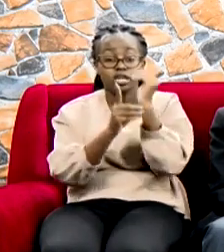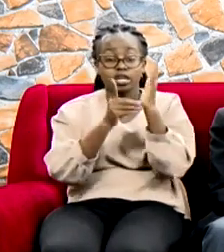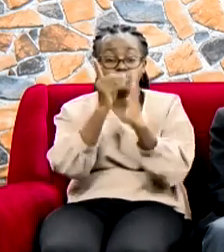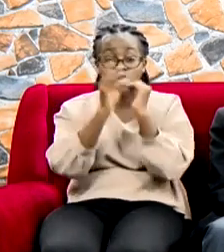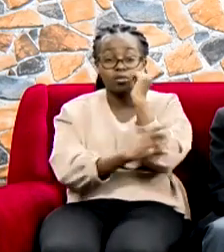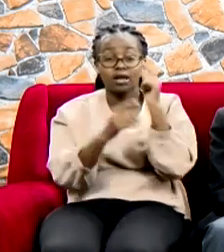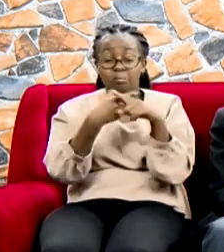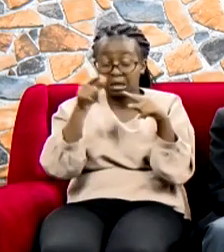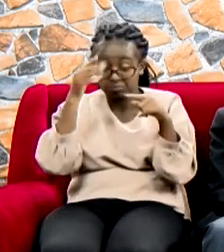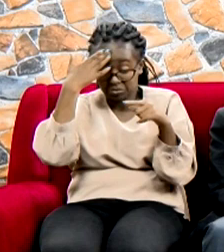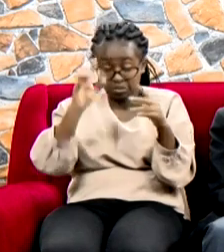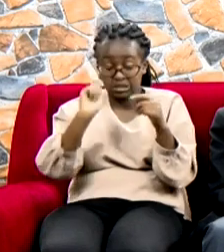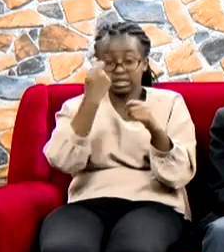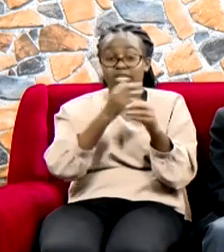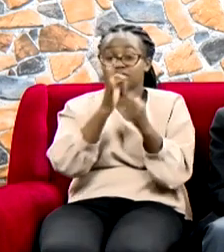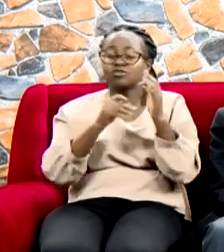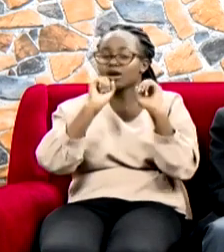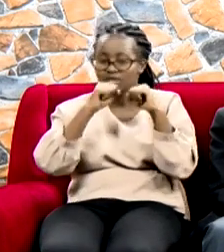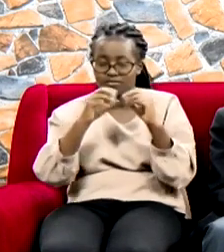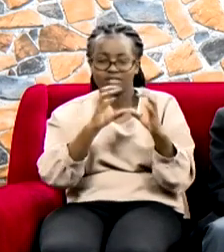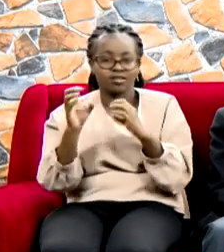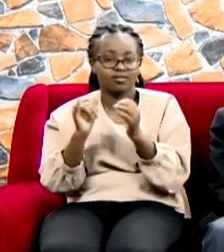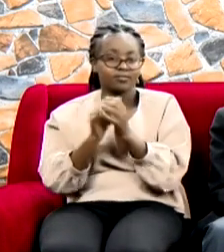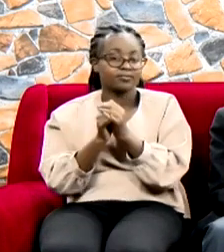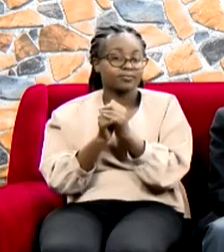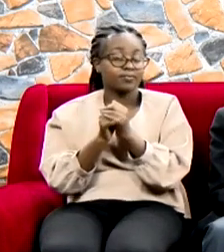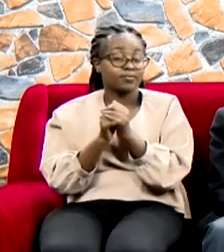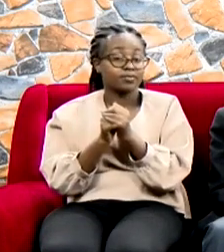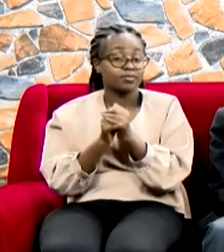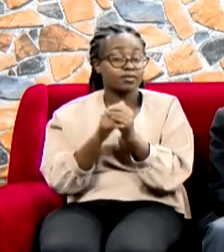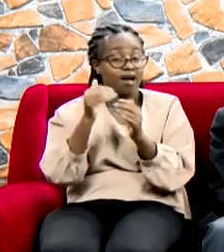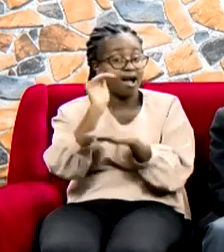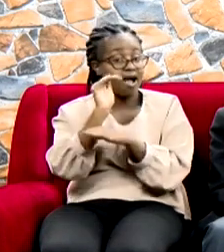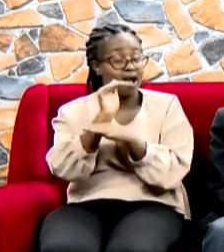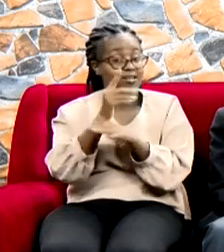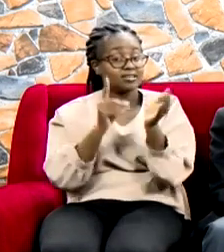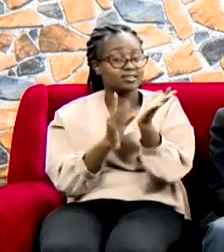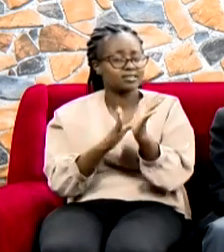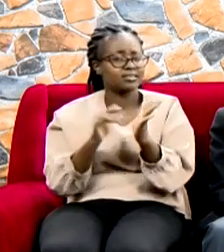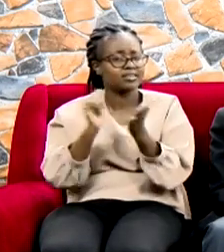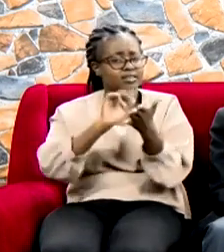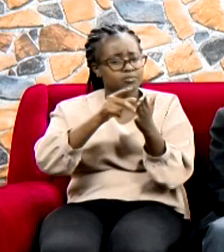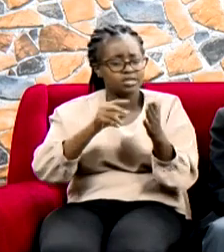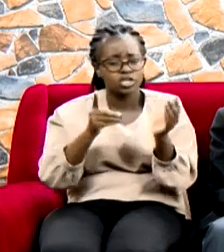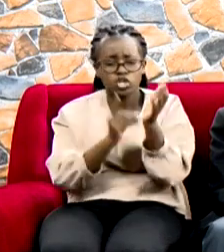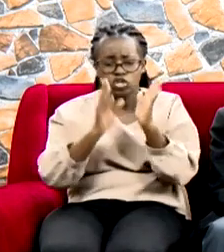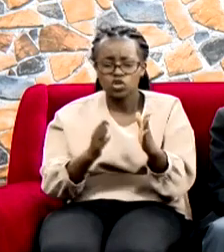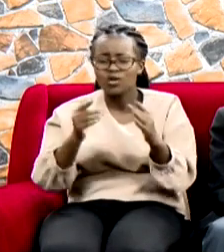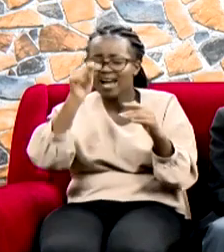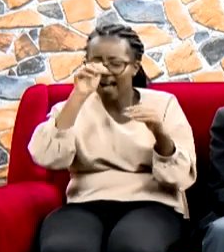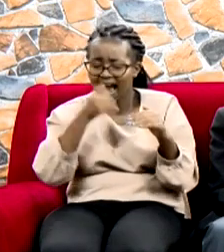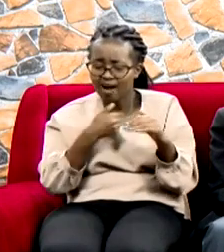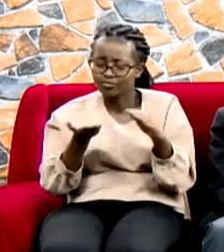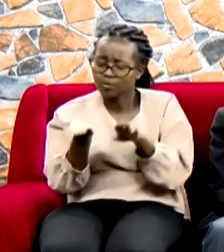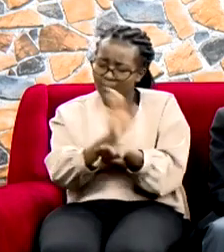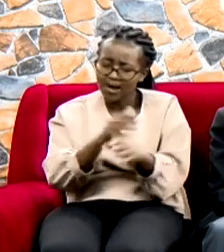in Kenya you can actually get to do that. So I had asked Daktari off air that, does that mean our doctors have to go back to